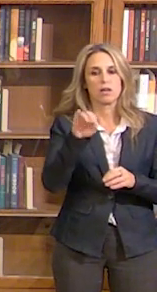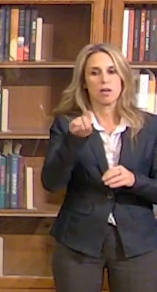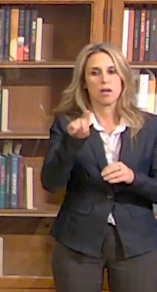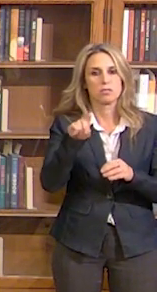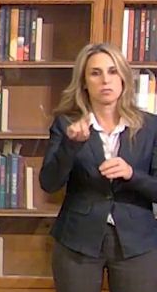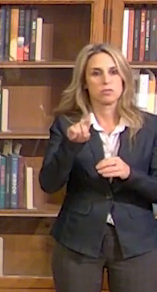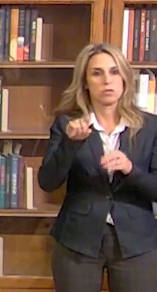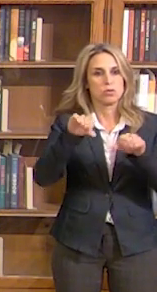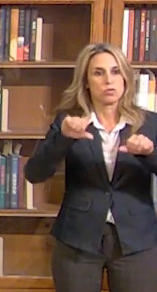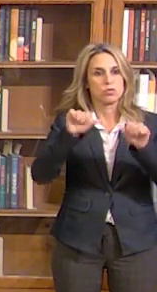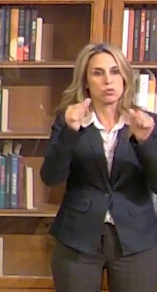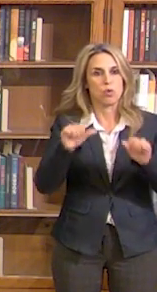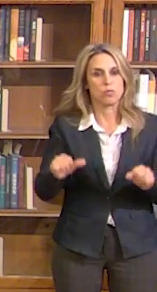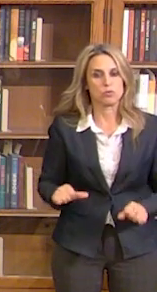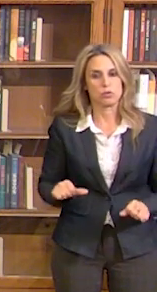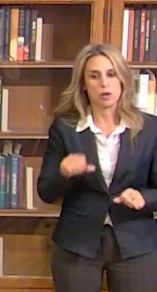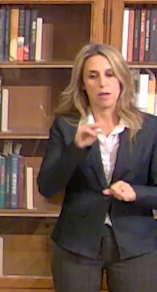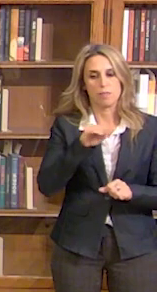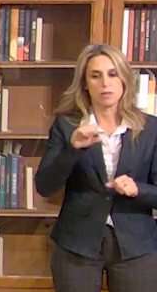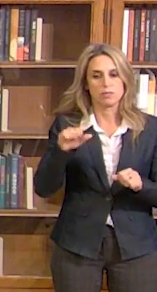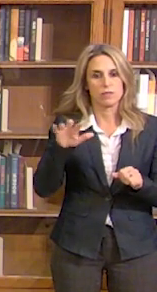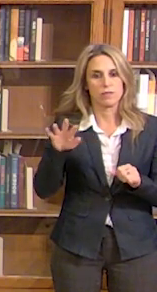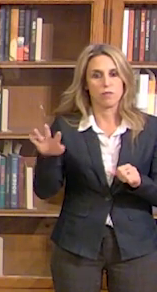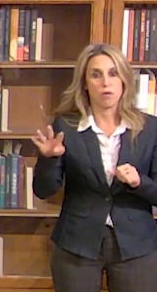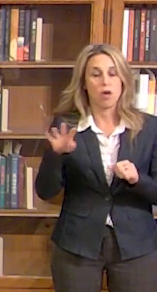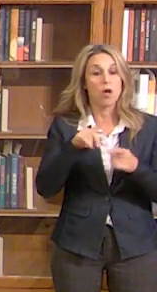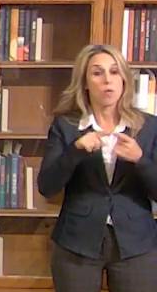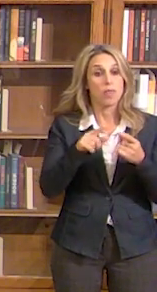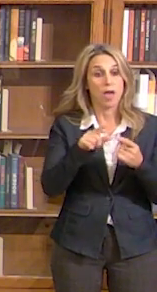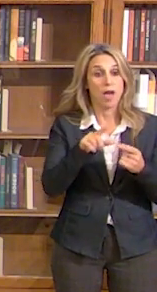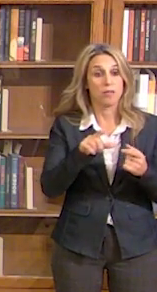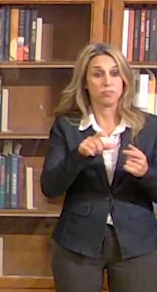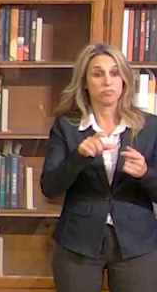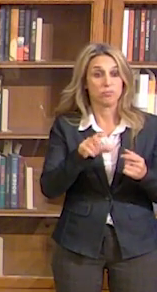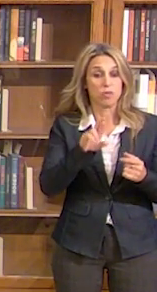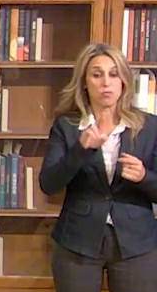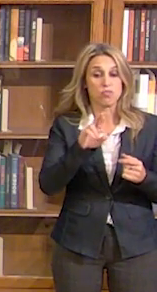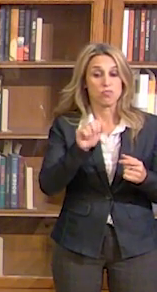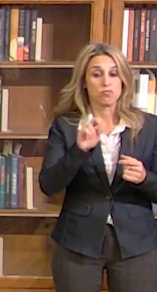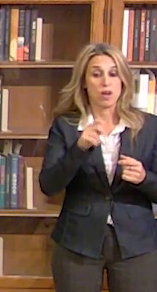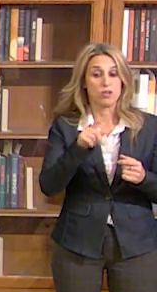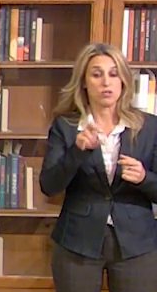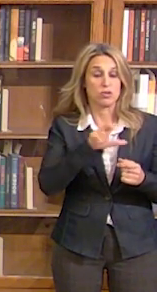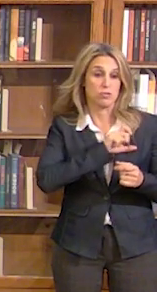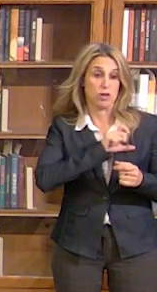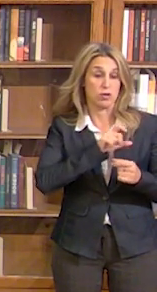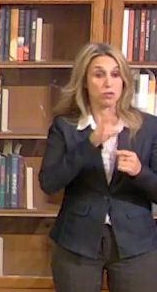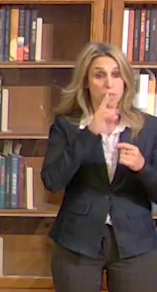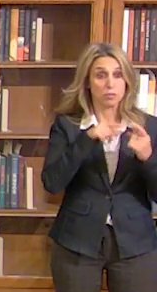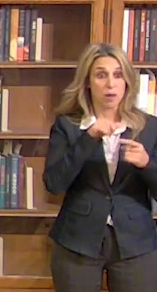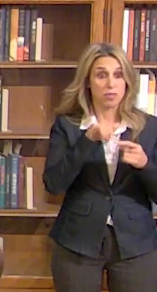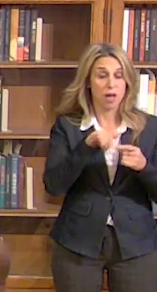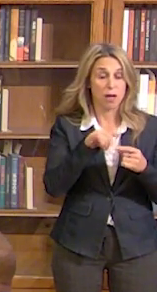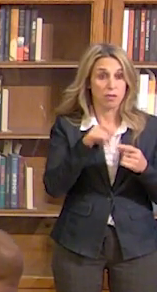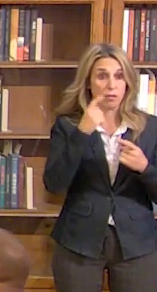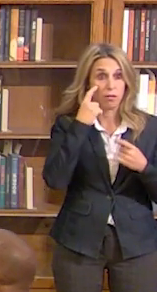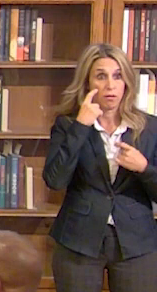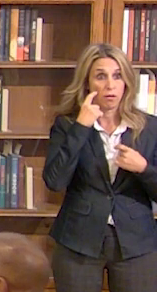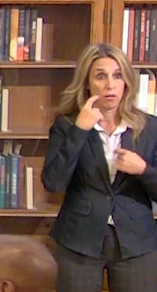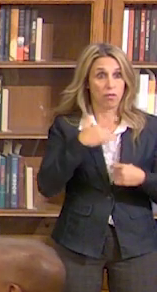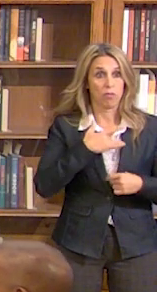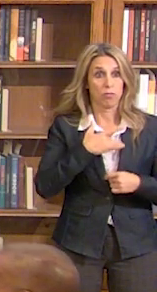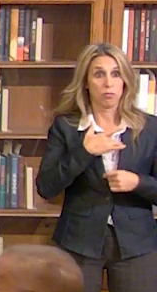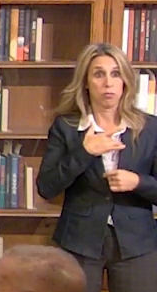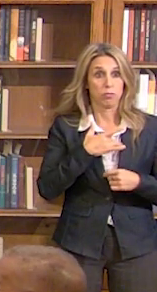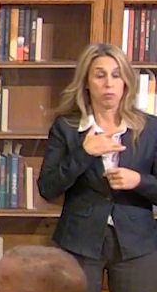Massachusetts 54th and when that Ranger talks about that I swear it'll bring tears to your eyes and then he walks you and then after you